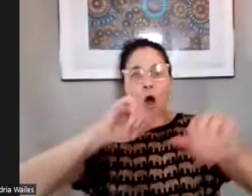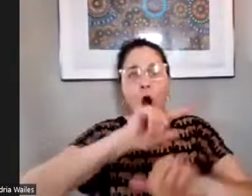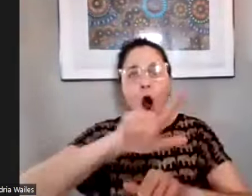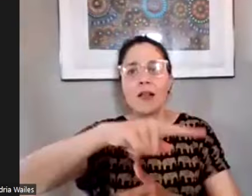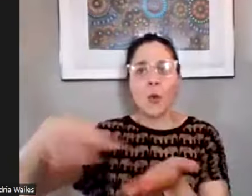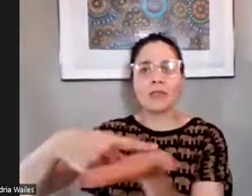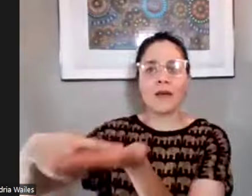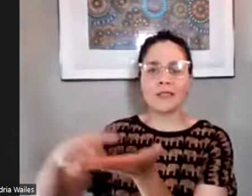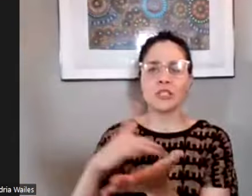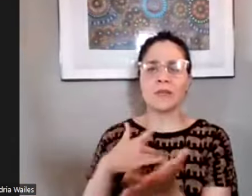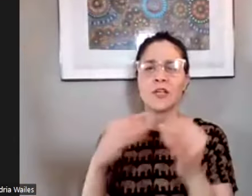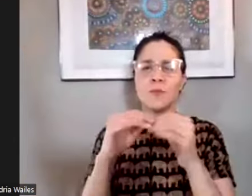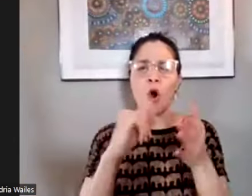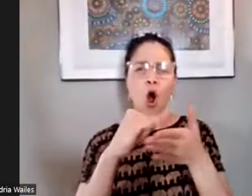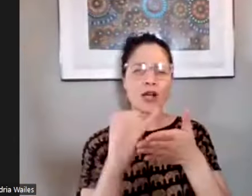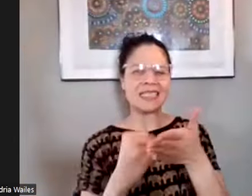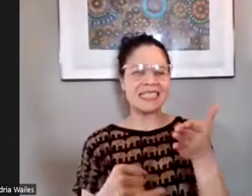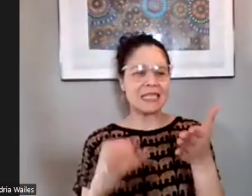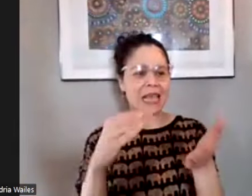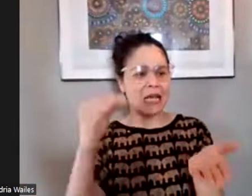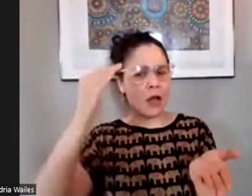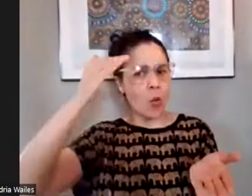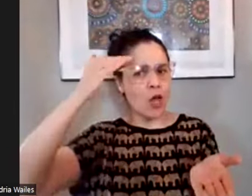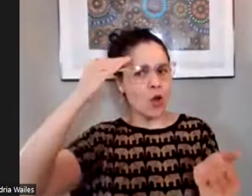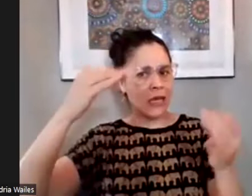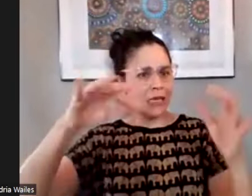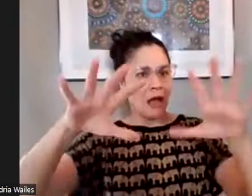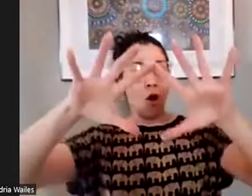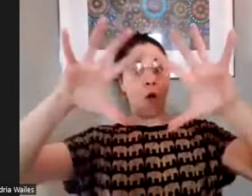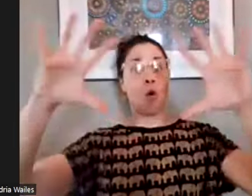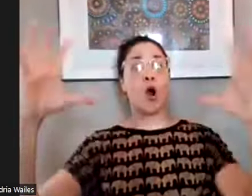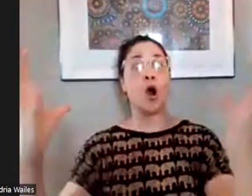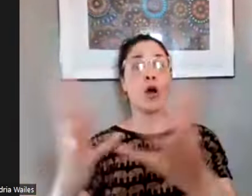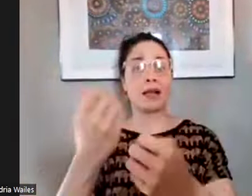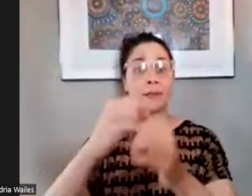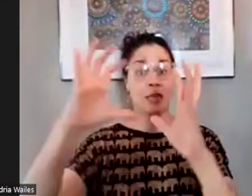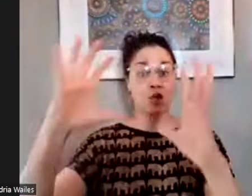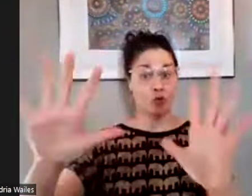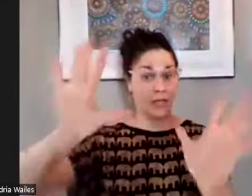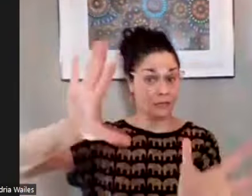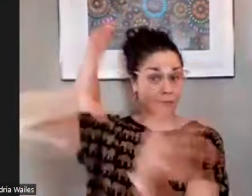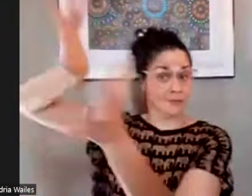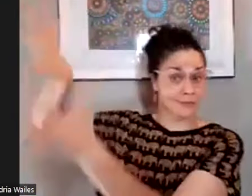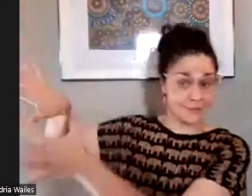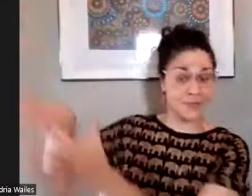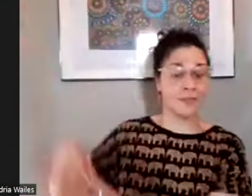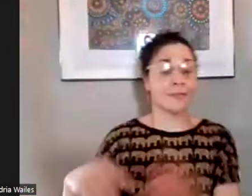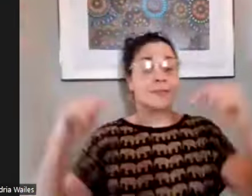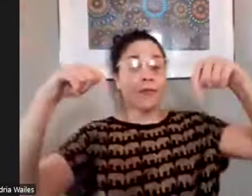people would never set up a living room like this because their back is to the door and the TV has all the lights from the windows blinding them, right? Once